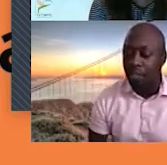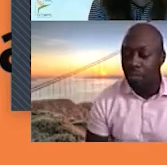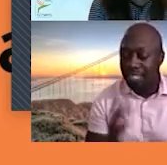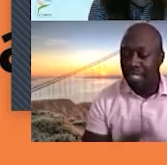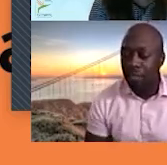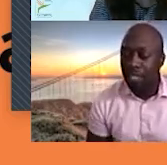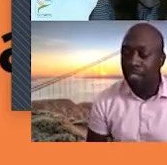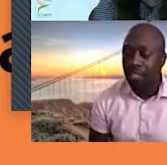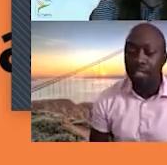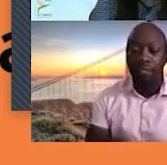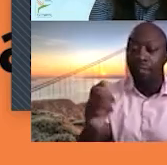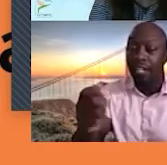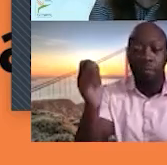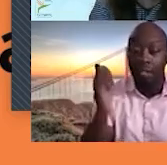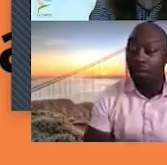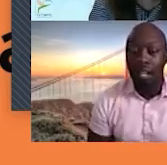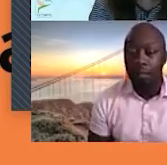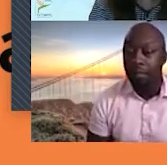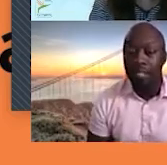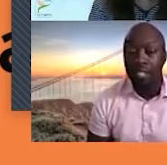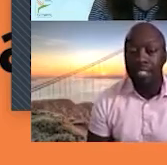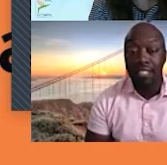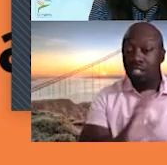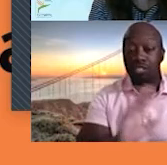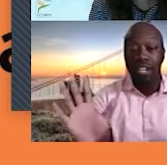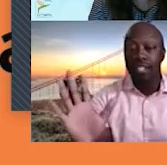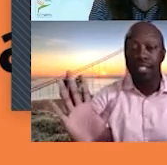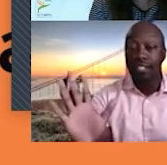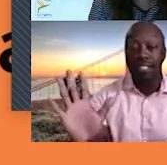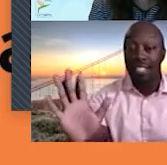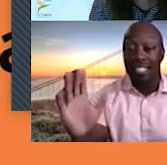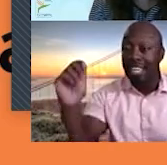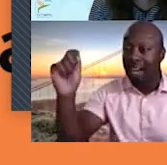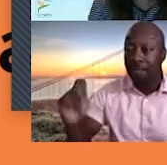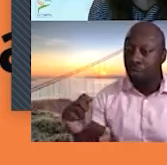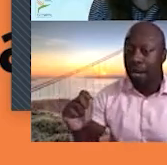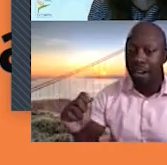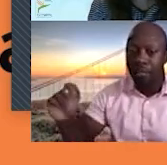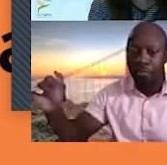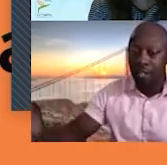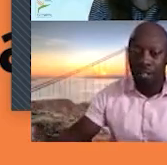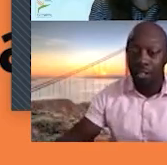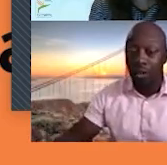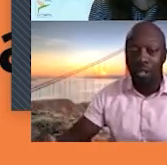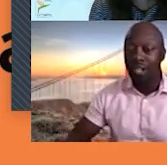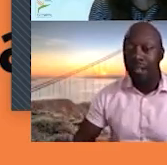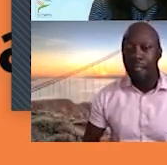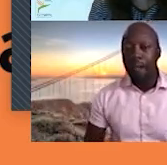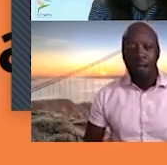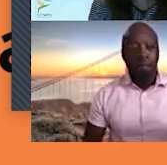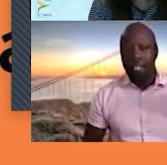of the first week, second week, feel free to pick one up. This is a great thing to have for new parents. Put it on the